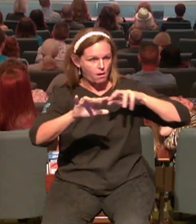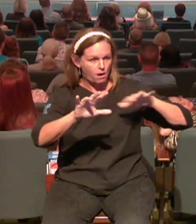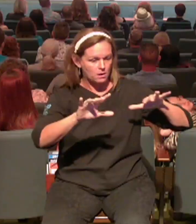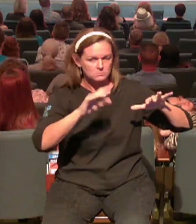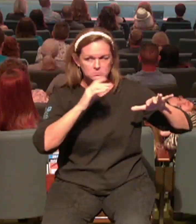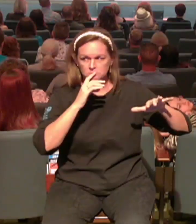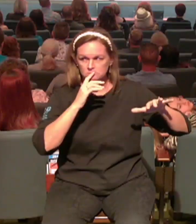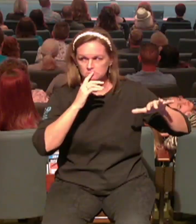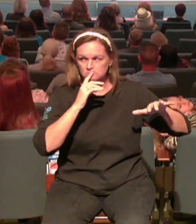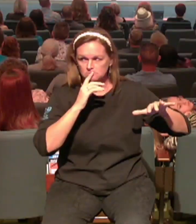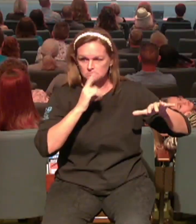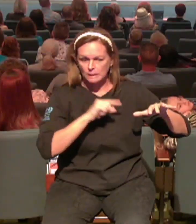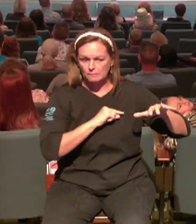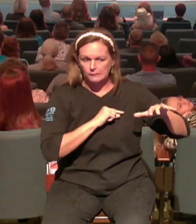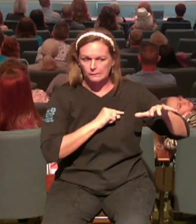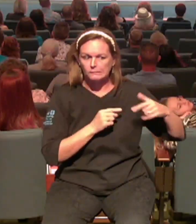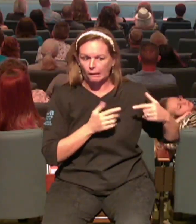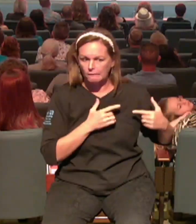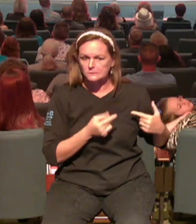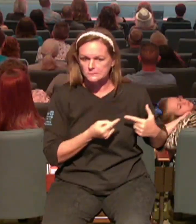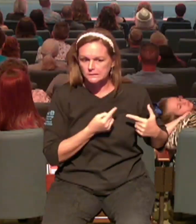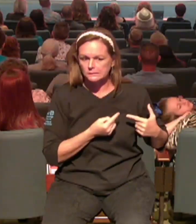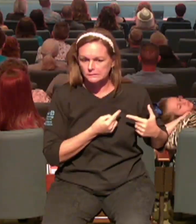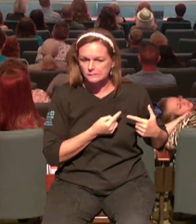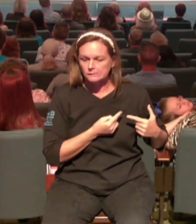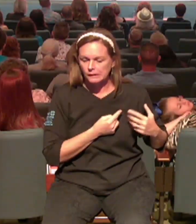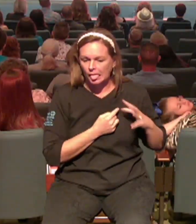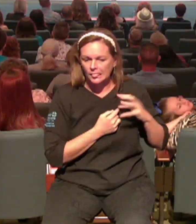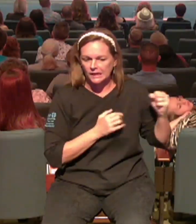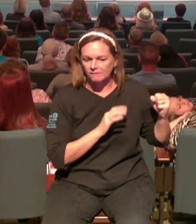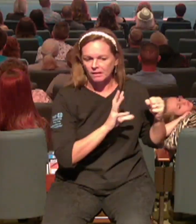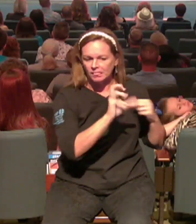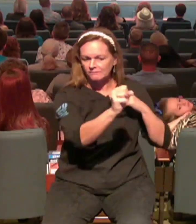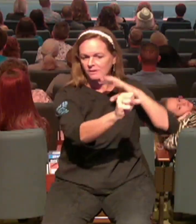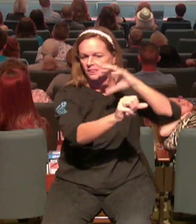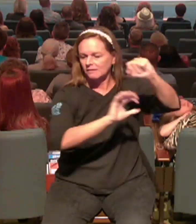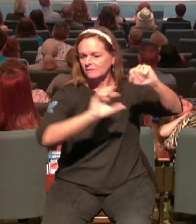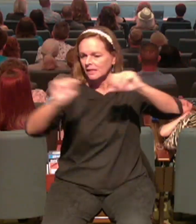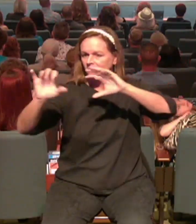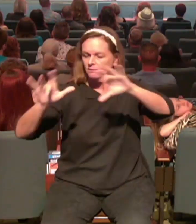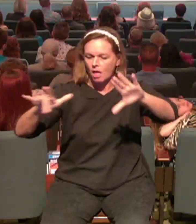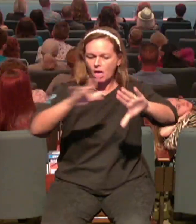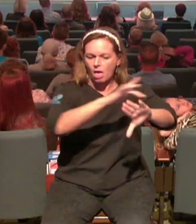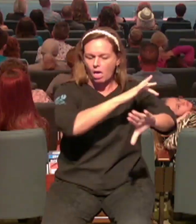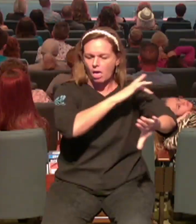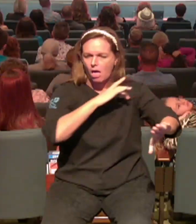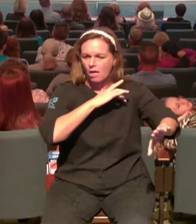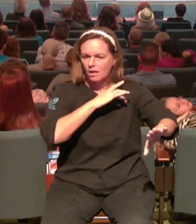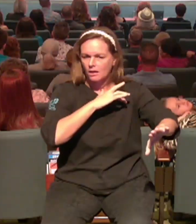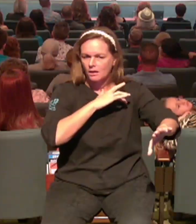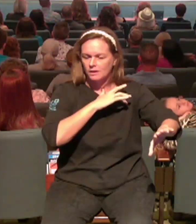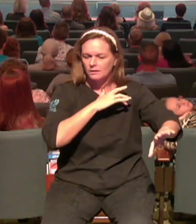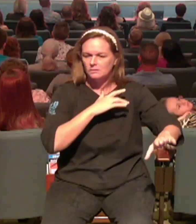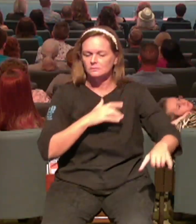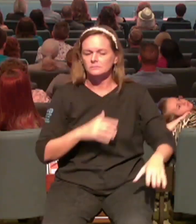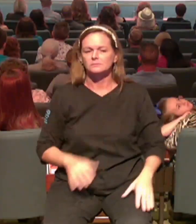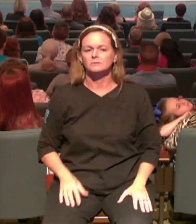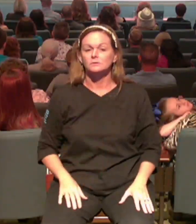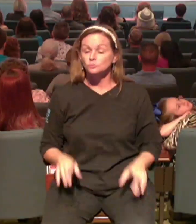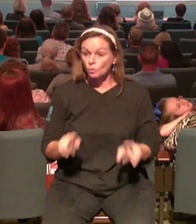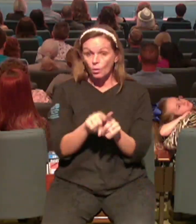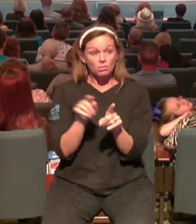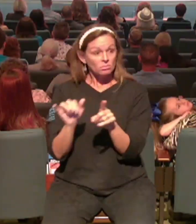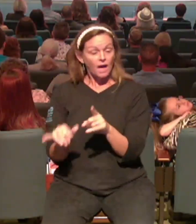was doing. He was saying, you don't have to pay your penalty because I'm going to pay it for you. Neither do I condemn you